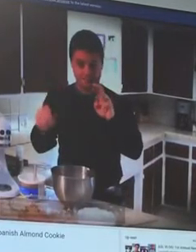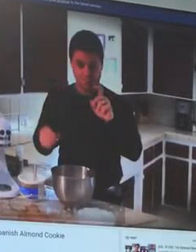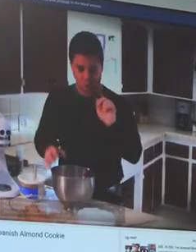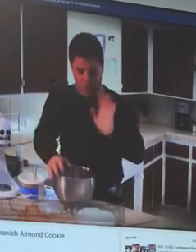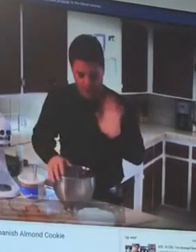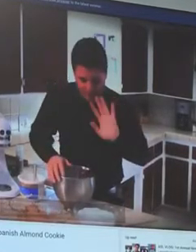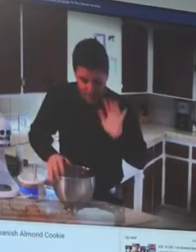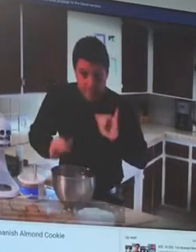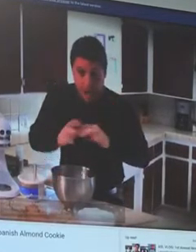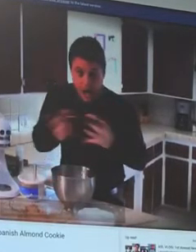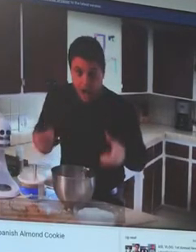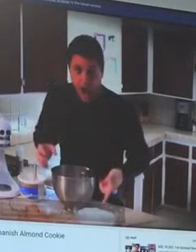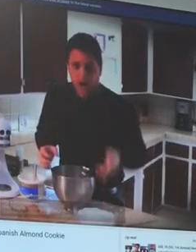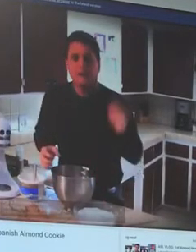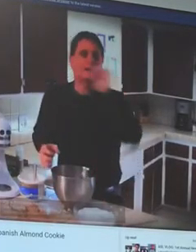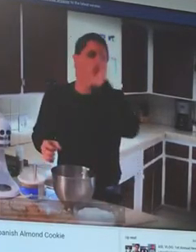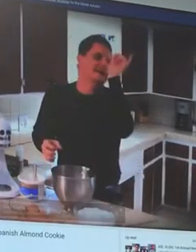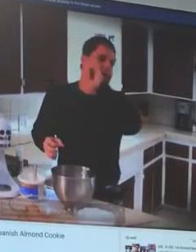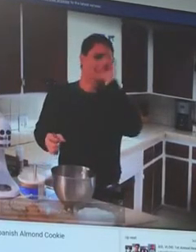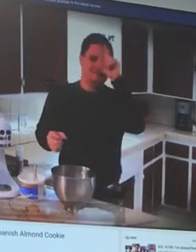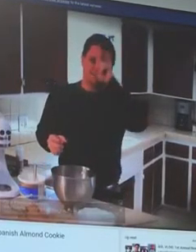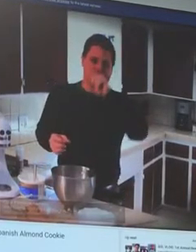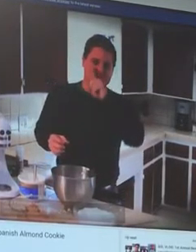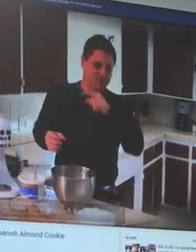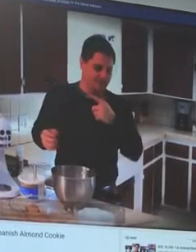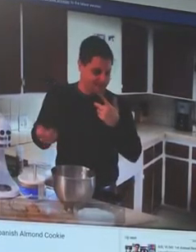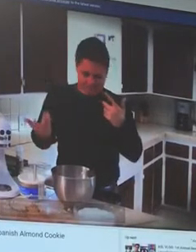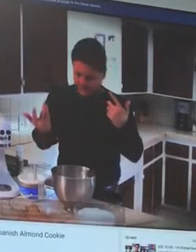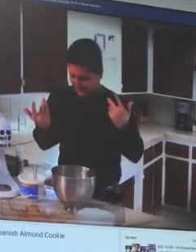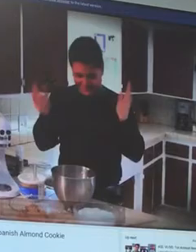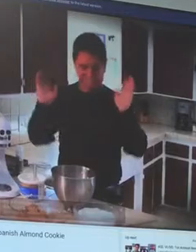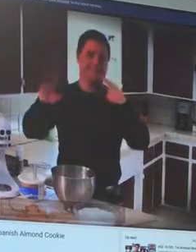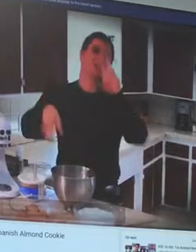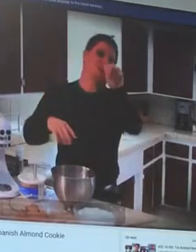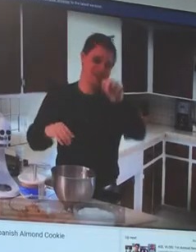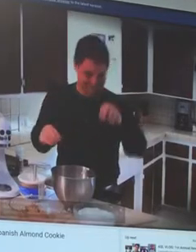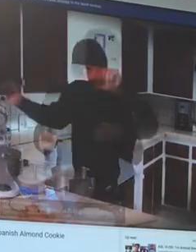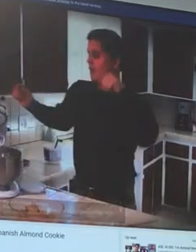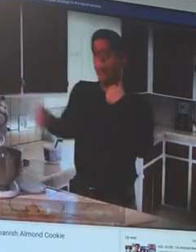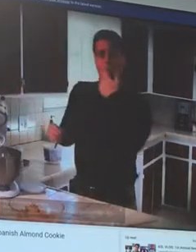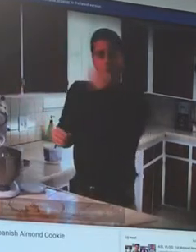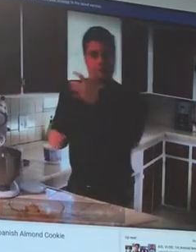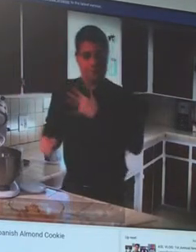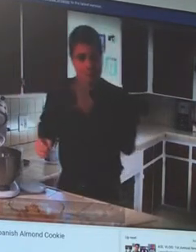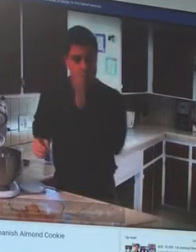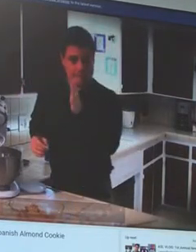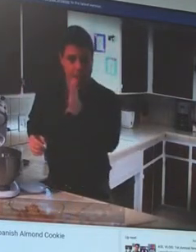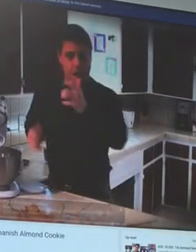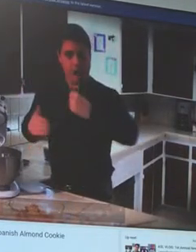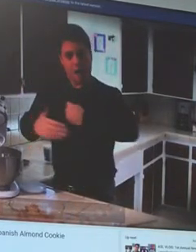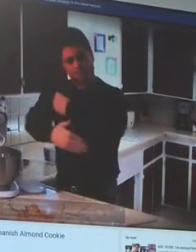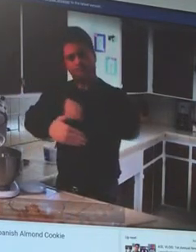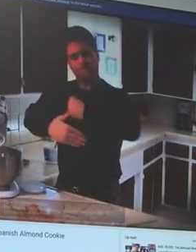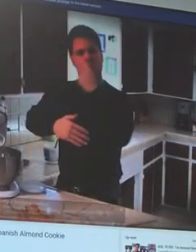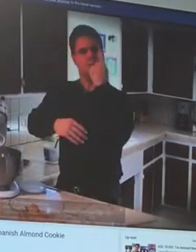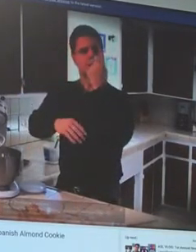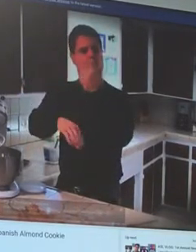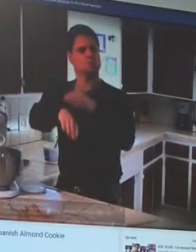You know what? Let's go ahead and put that in the magic bullet, right? That's a good idea. No, that's a terrible idea. We're not doing that. I'm just kidding, guys. Don't do